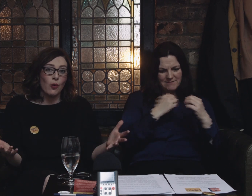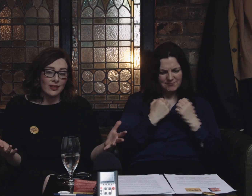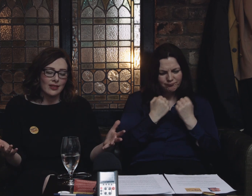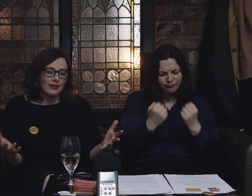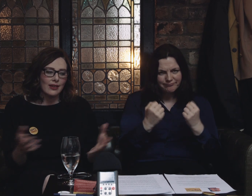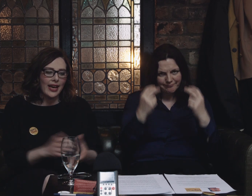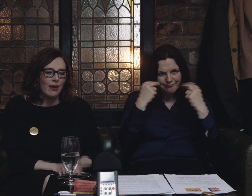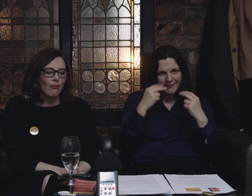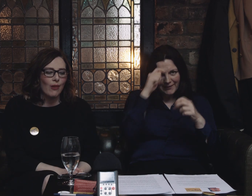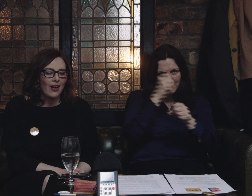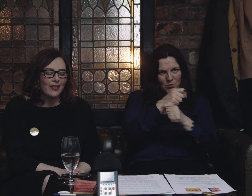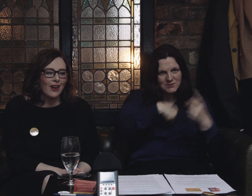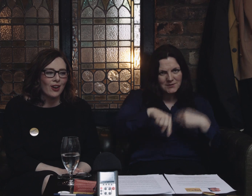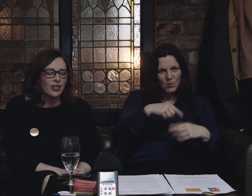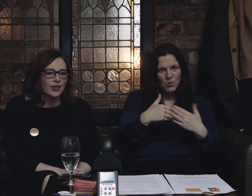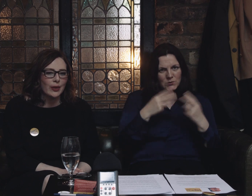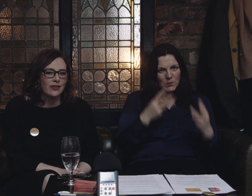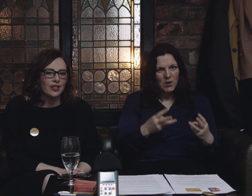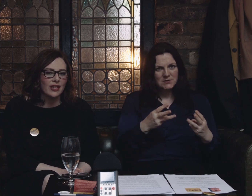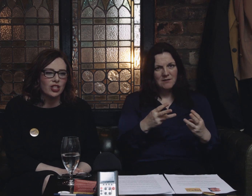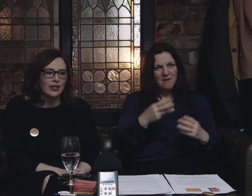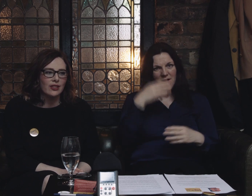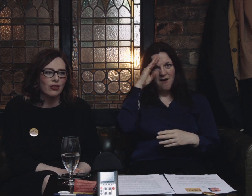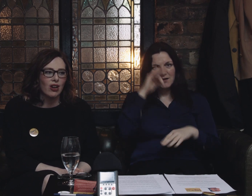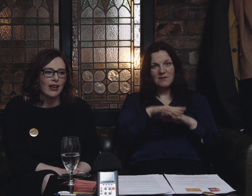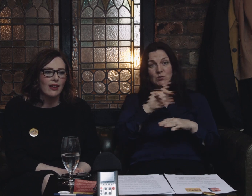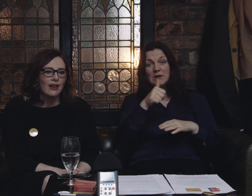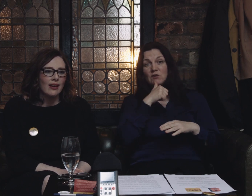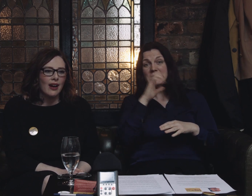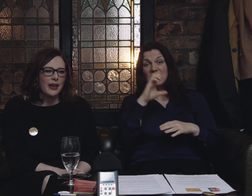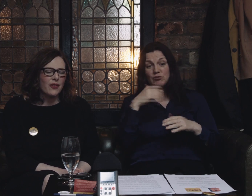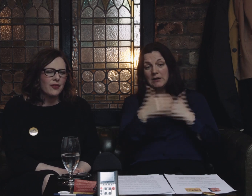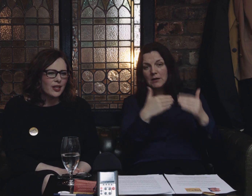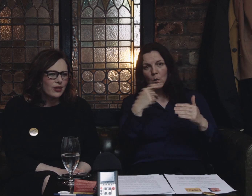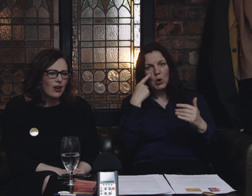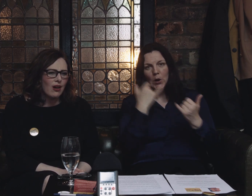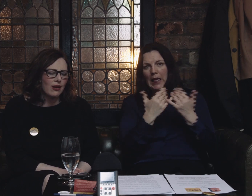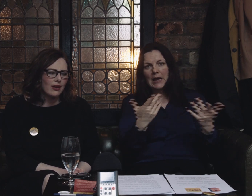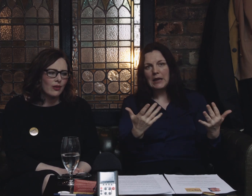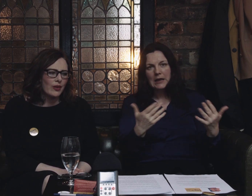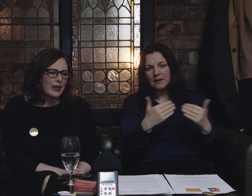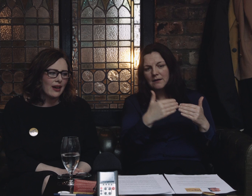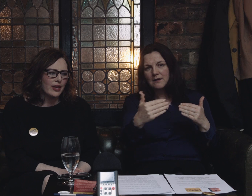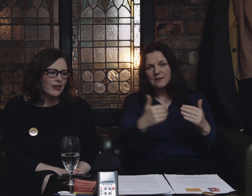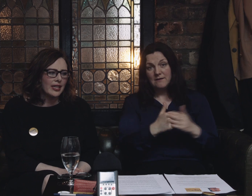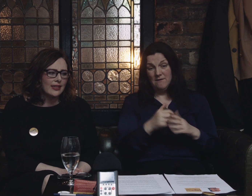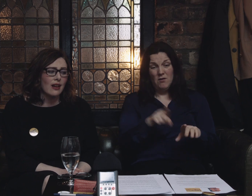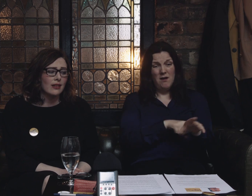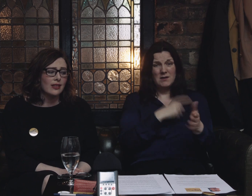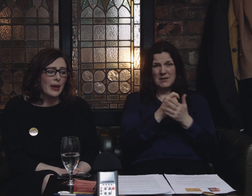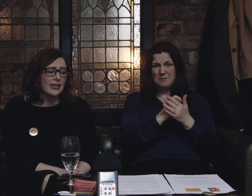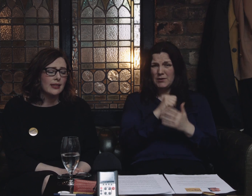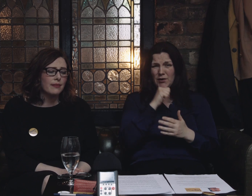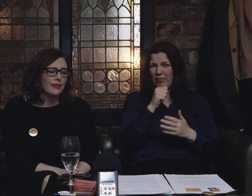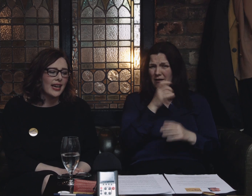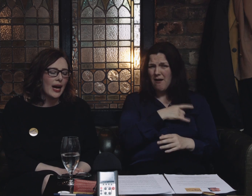what do we want an Ireland of the 21st century to look like? I think for far too long we've been having a very